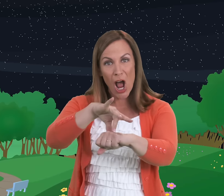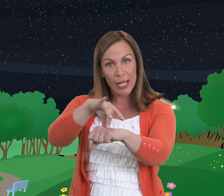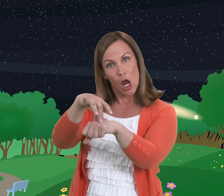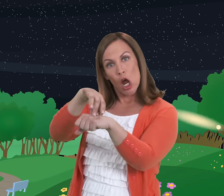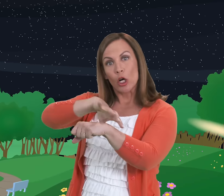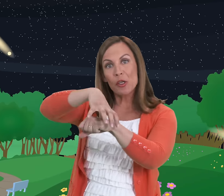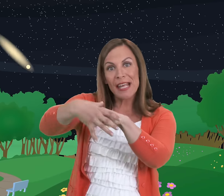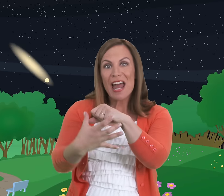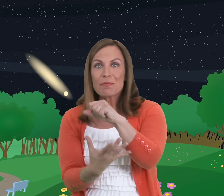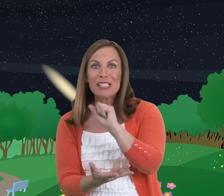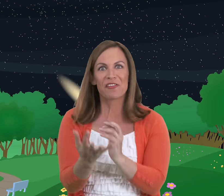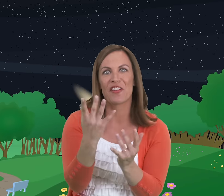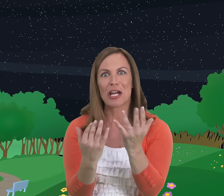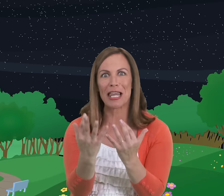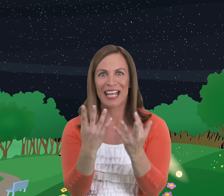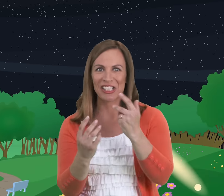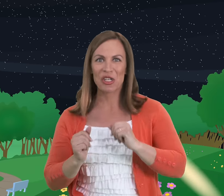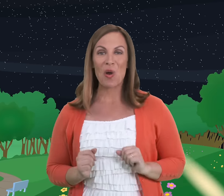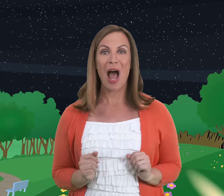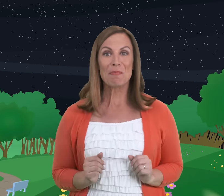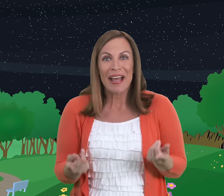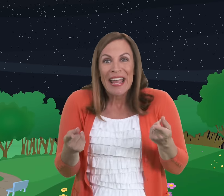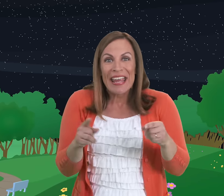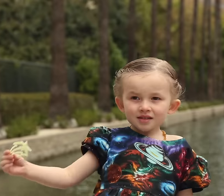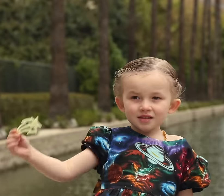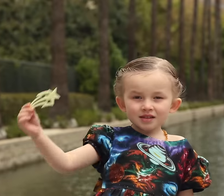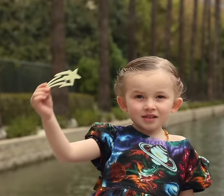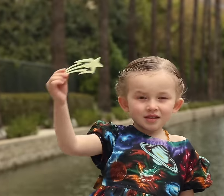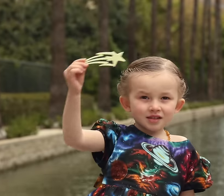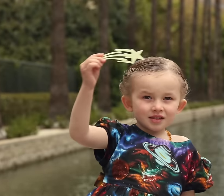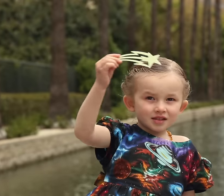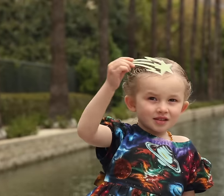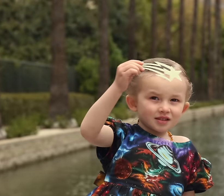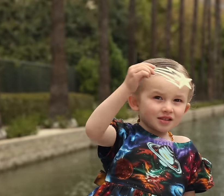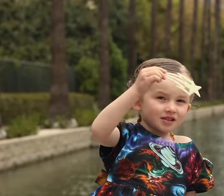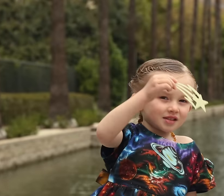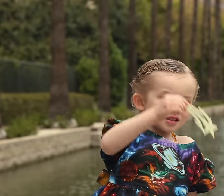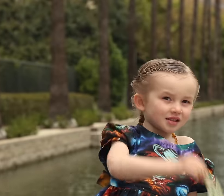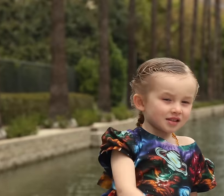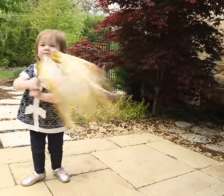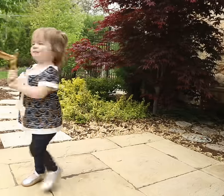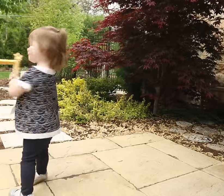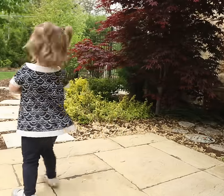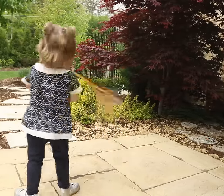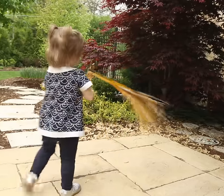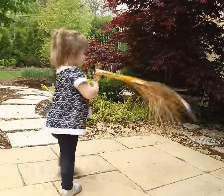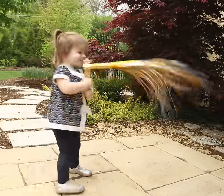rock. Earth's atmosphere lights you up. If you ever reach the ground,